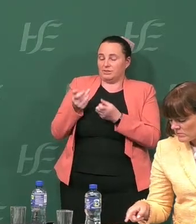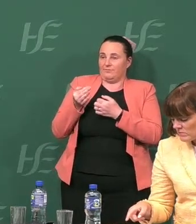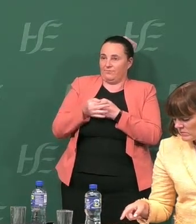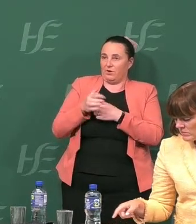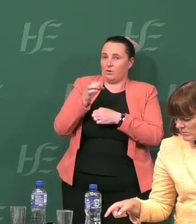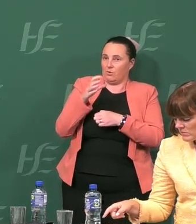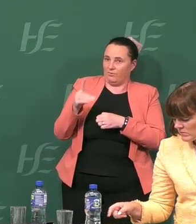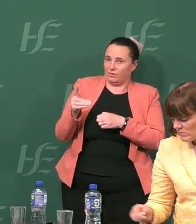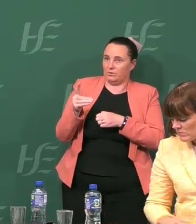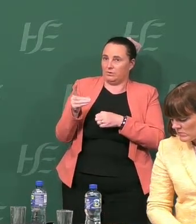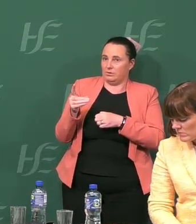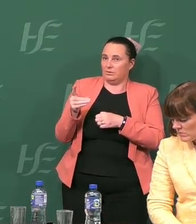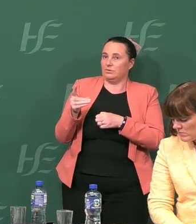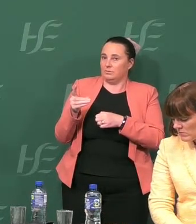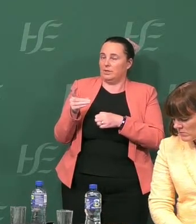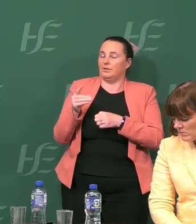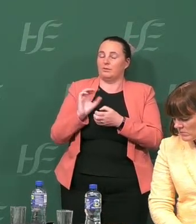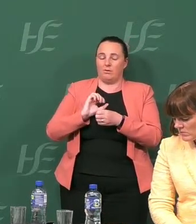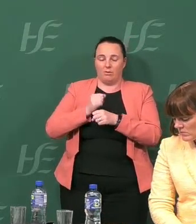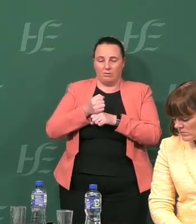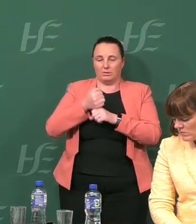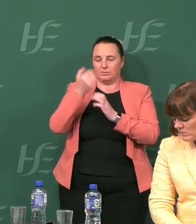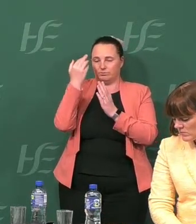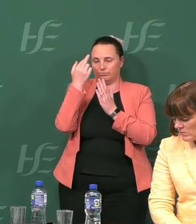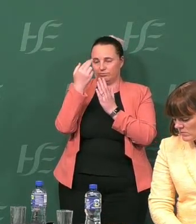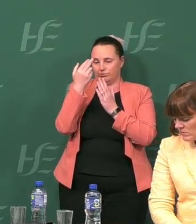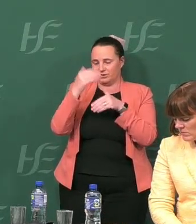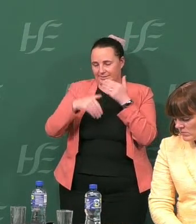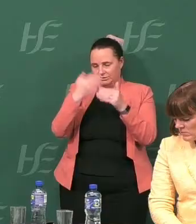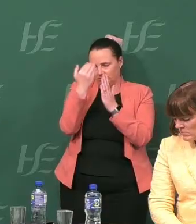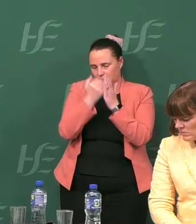all the protections in around the hospital based on that as well.